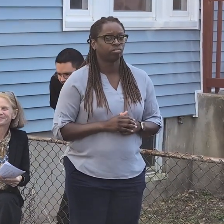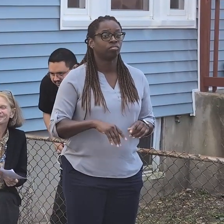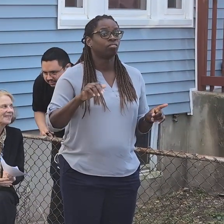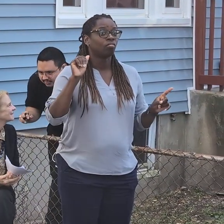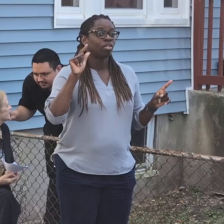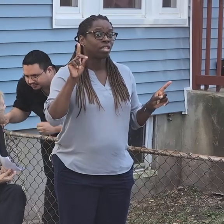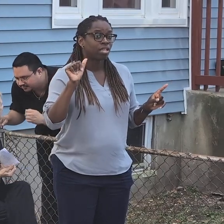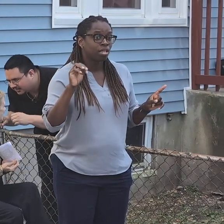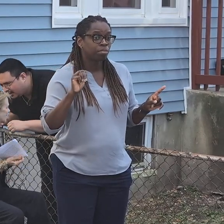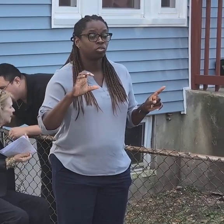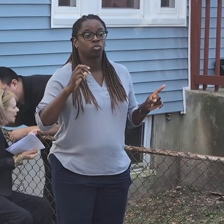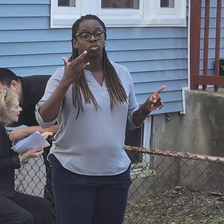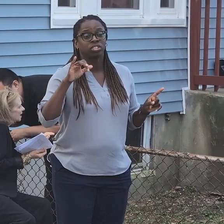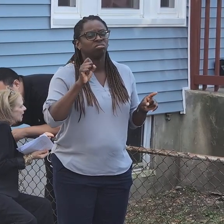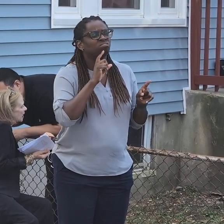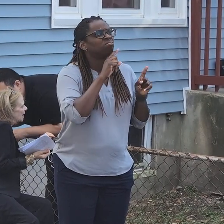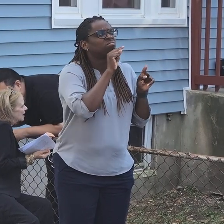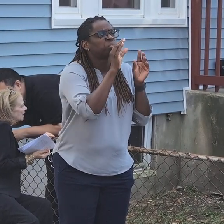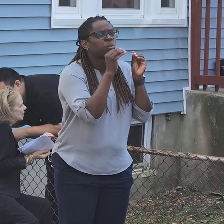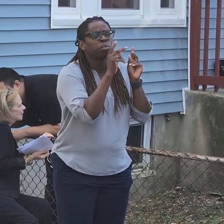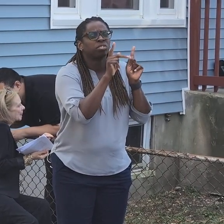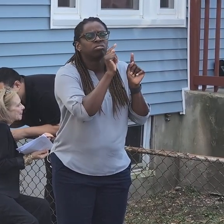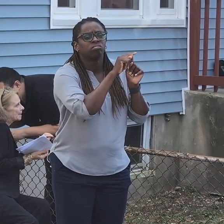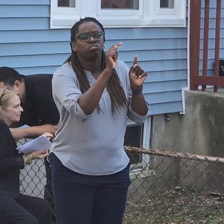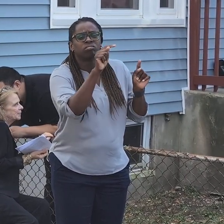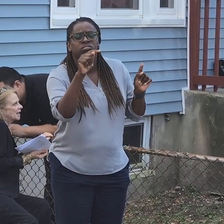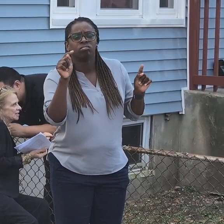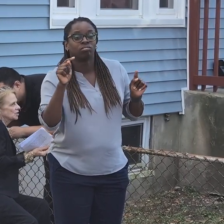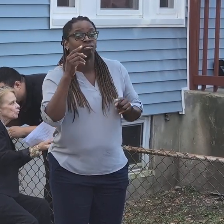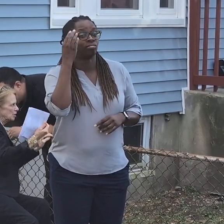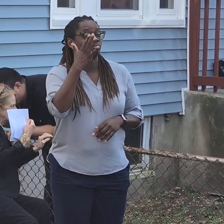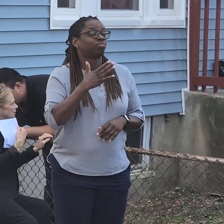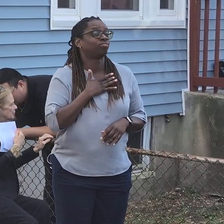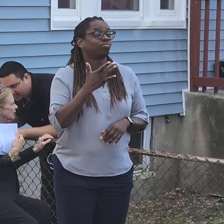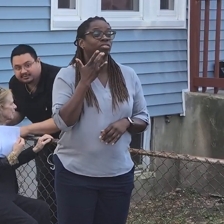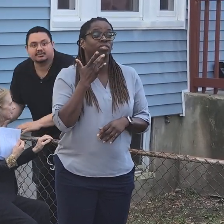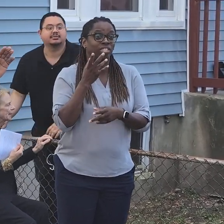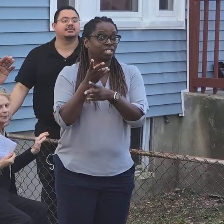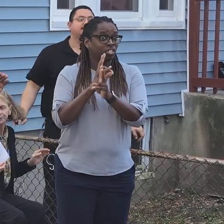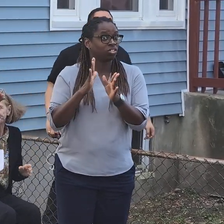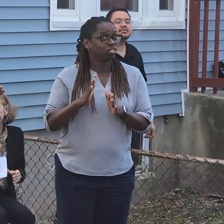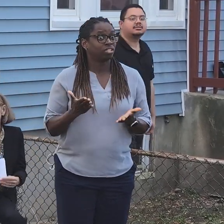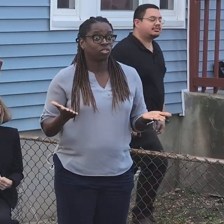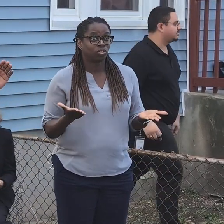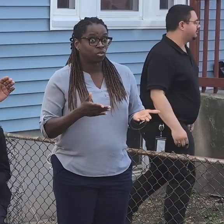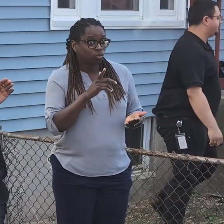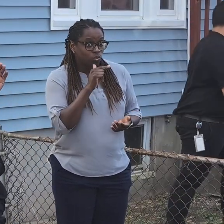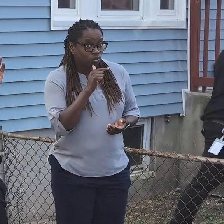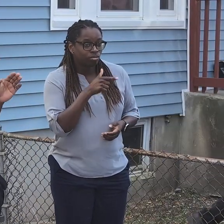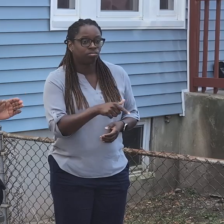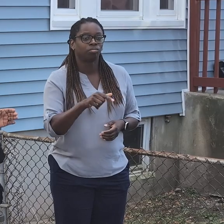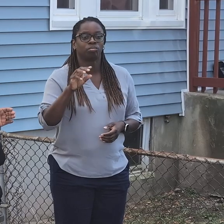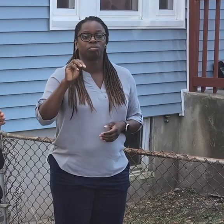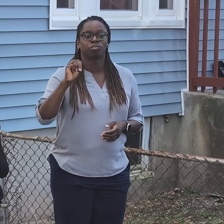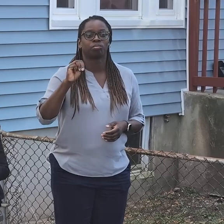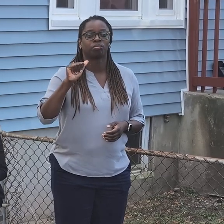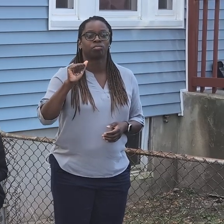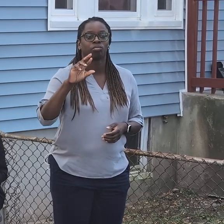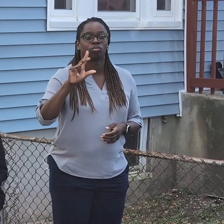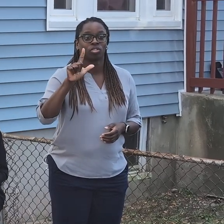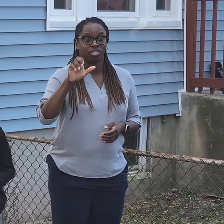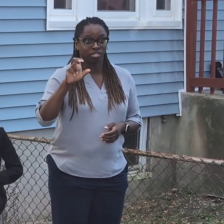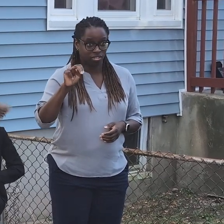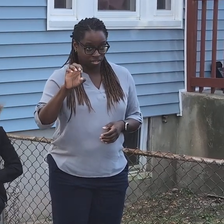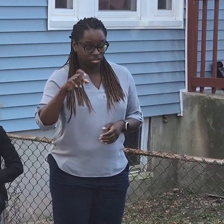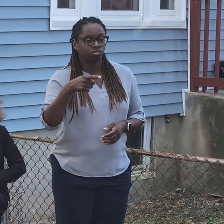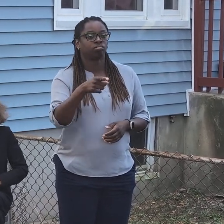thank you for everything that you do. And one of my favorite lenders is in the audience, Molly. The other lenders, I love you as well for